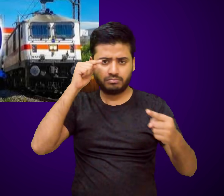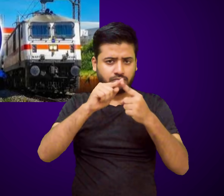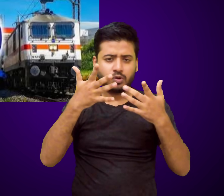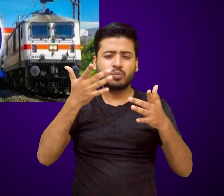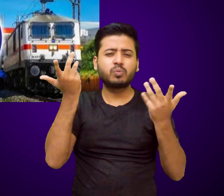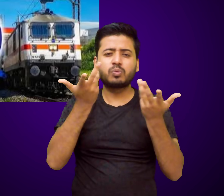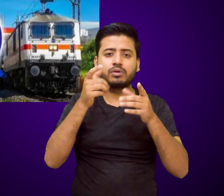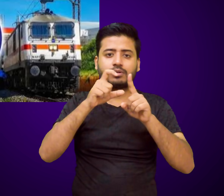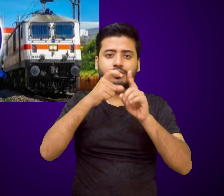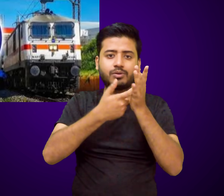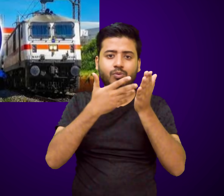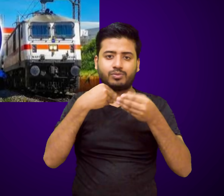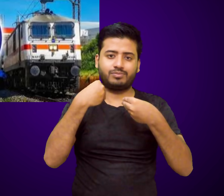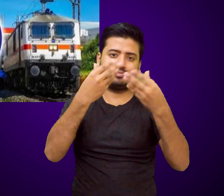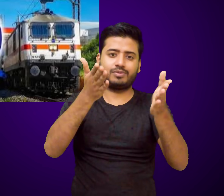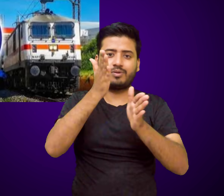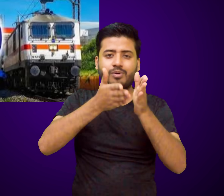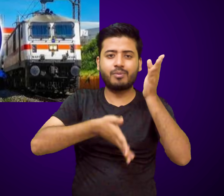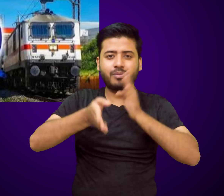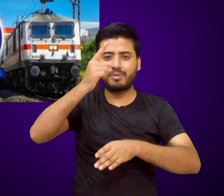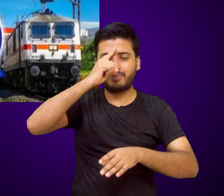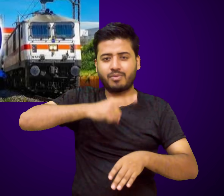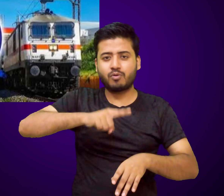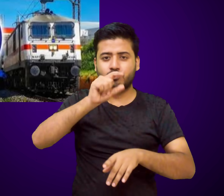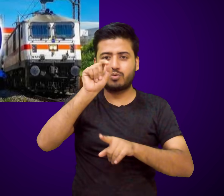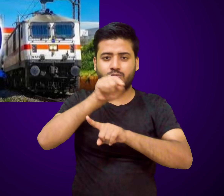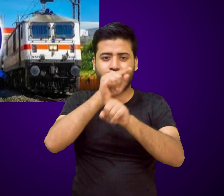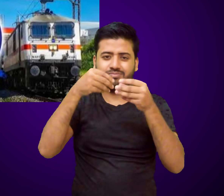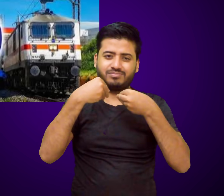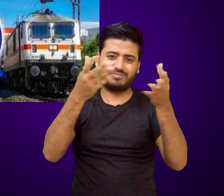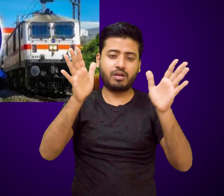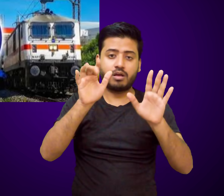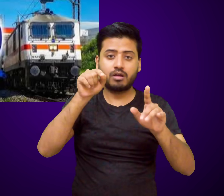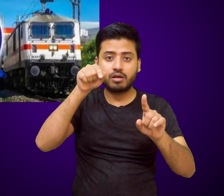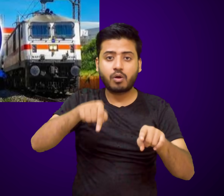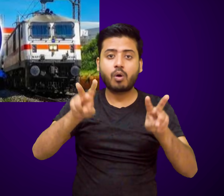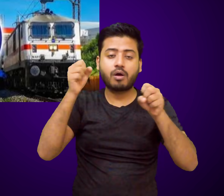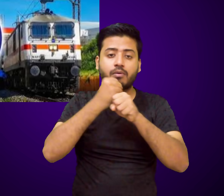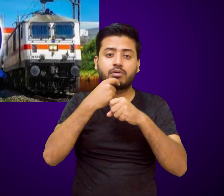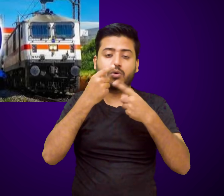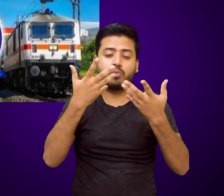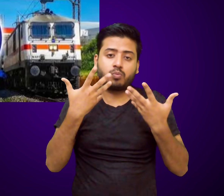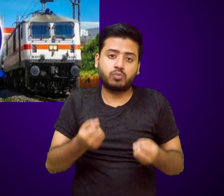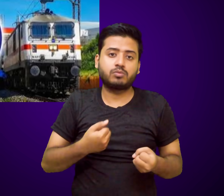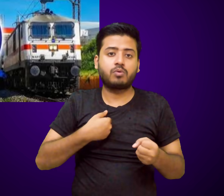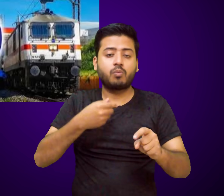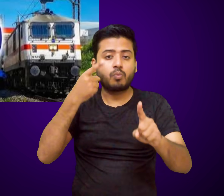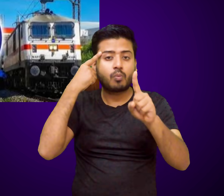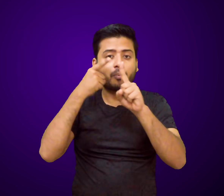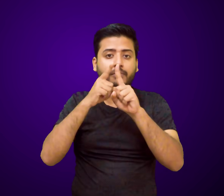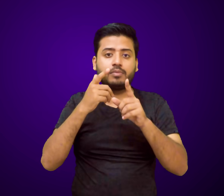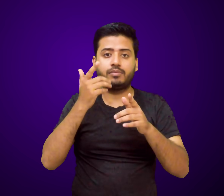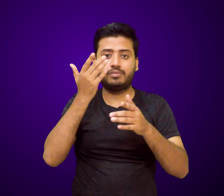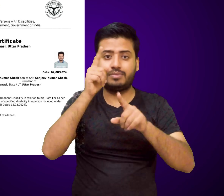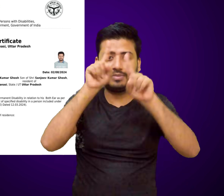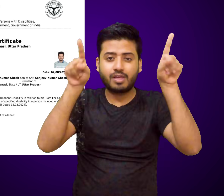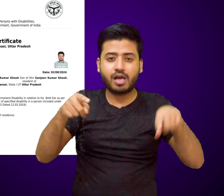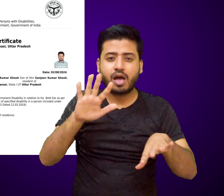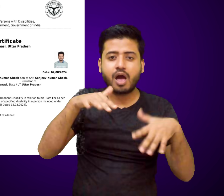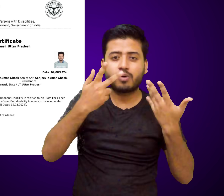the Ministry of Railways, has established specific rules for processing railway concession forms for various categories of passengers.